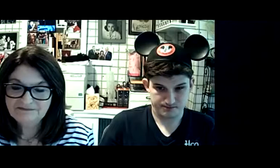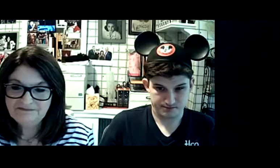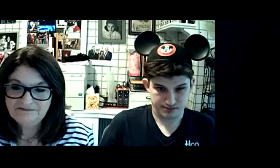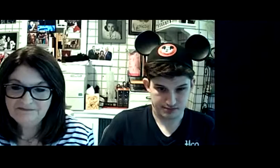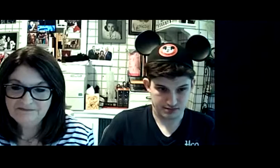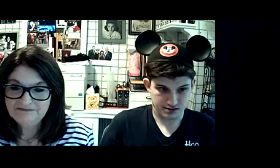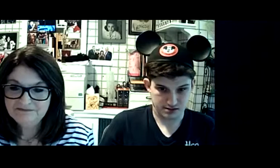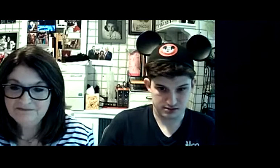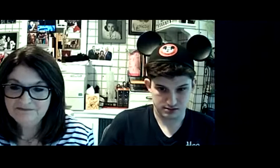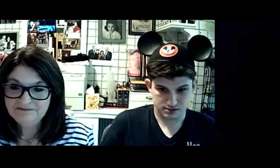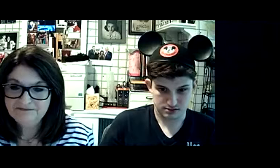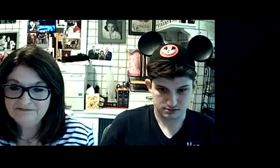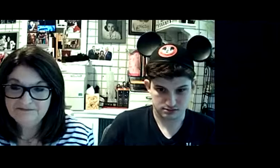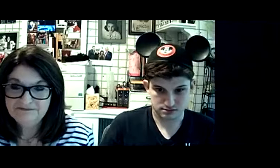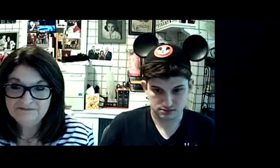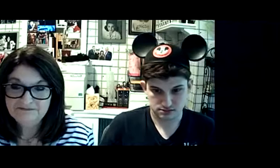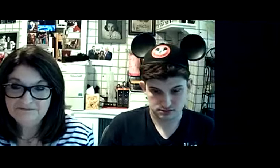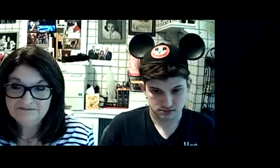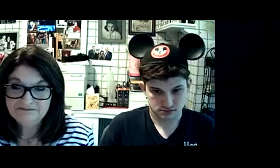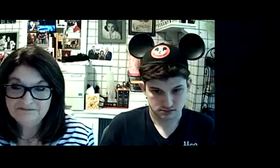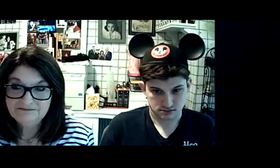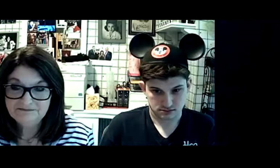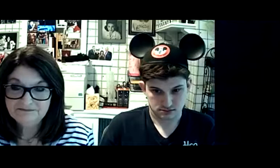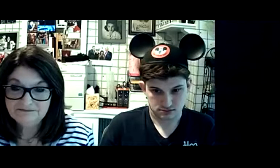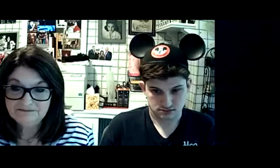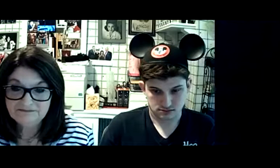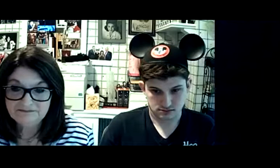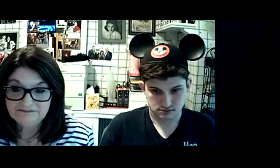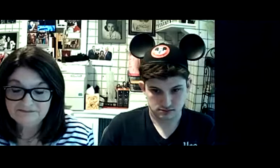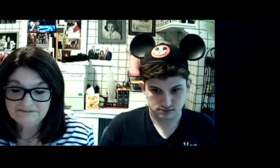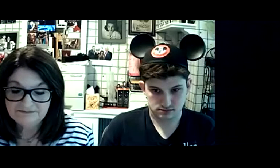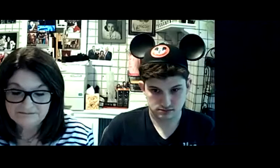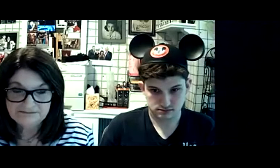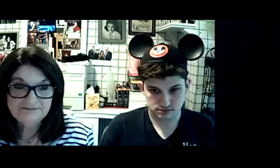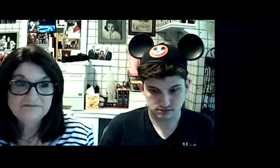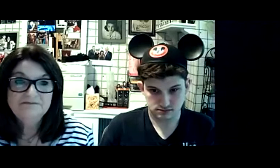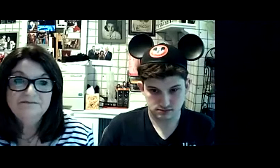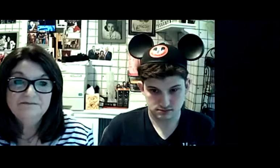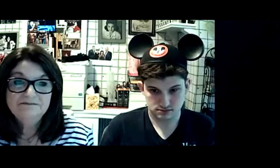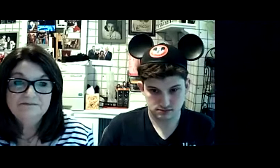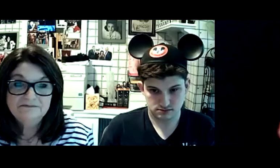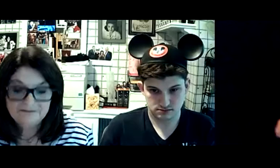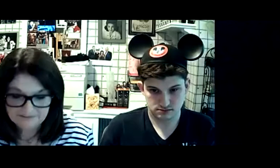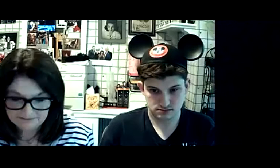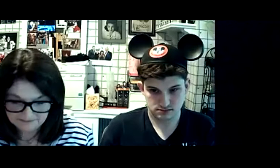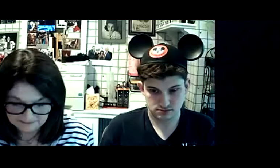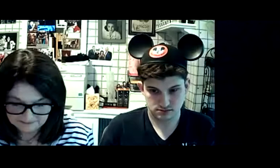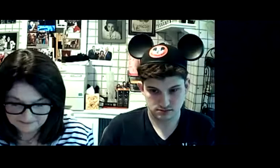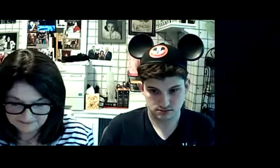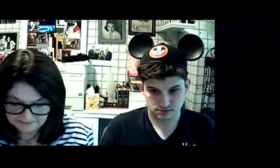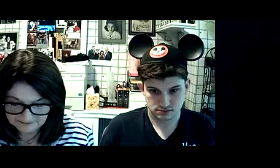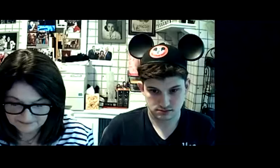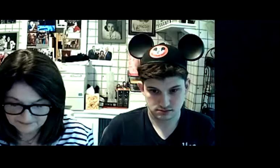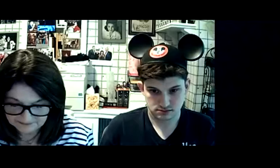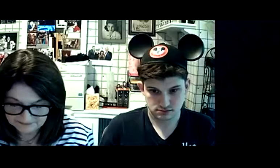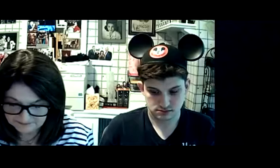as well. The link for closed captioning, again, is in the answered section of the Q&A part. So if you